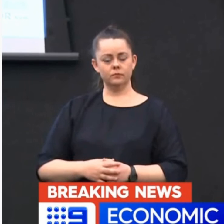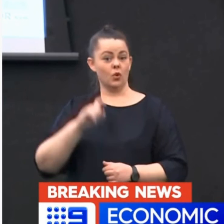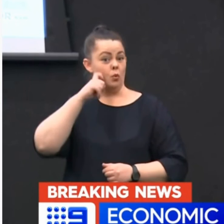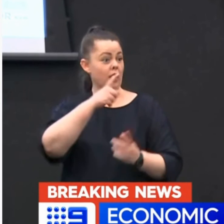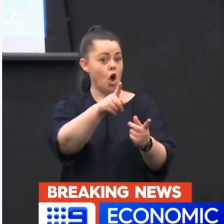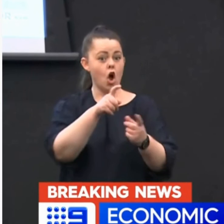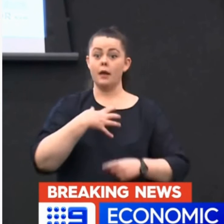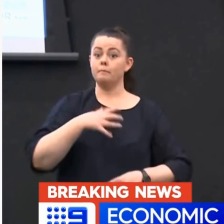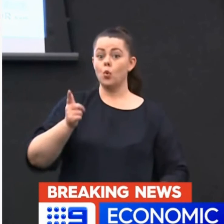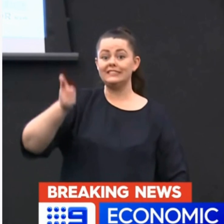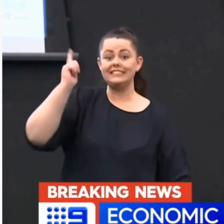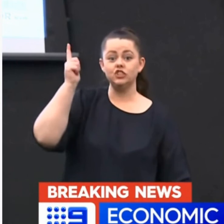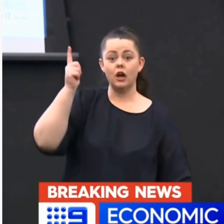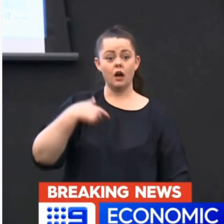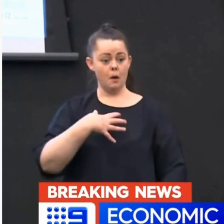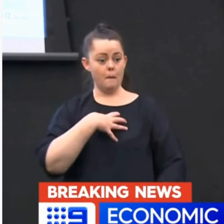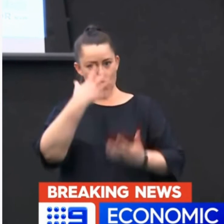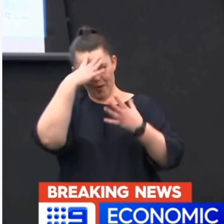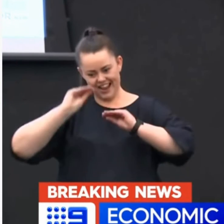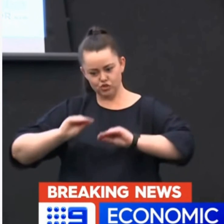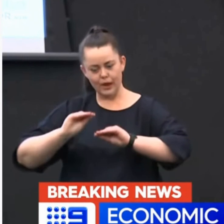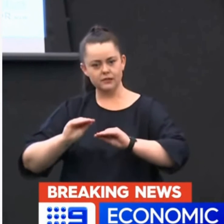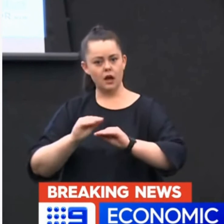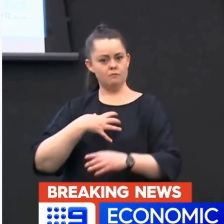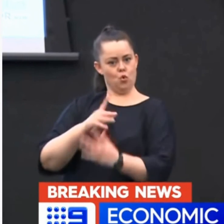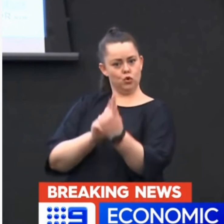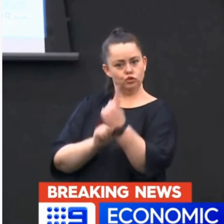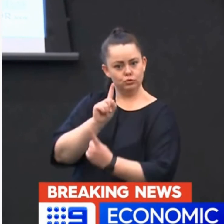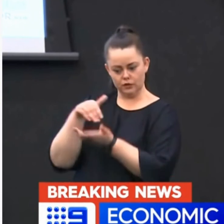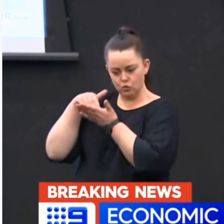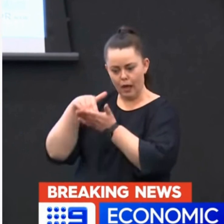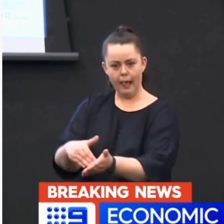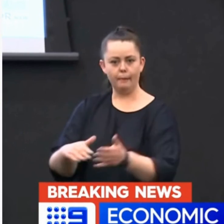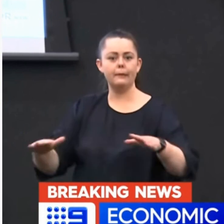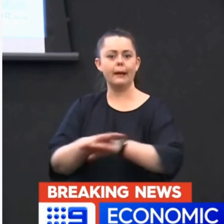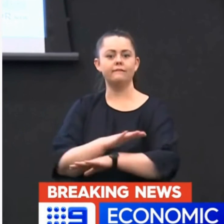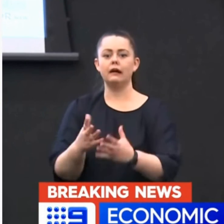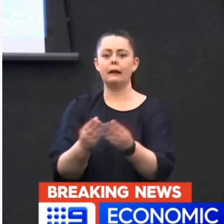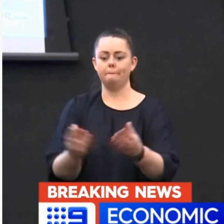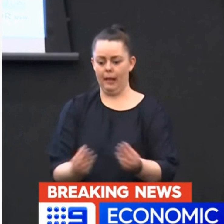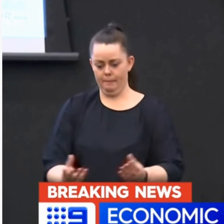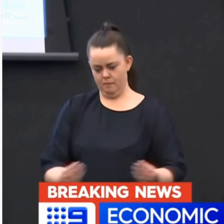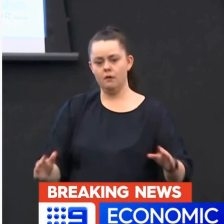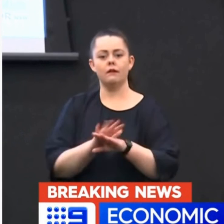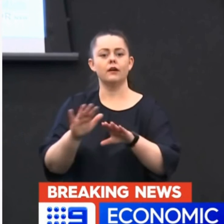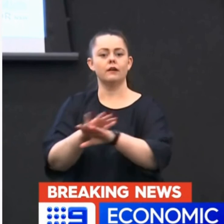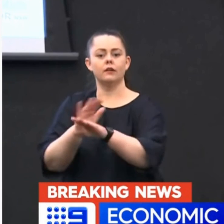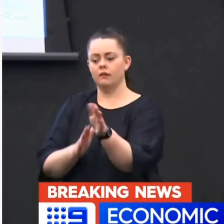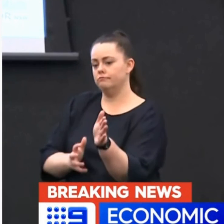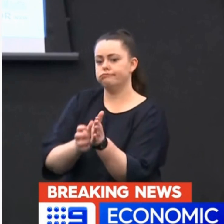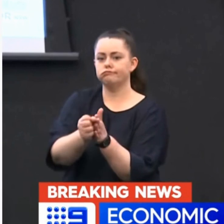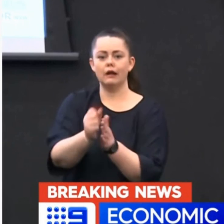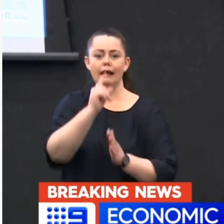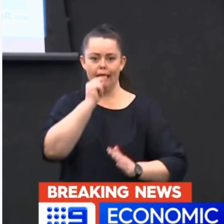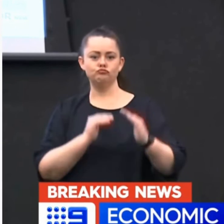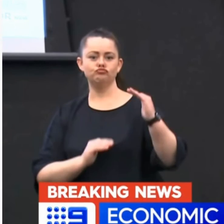teachers and educators to assist in that process. We're also ensuring that we know that this is not just having a financial impact,